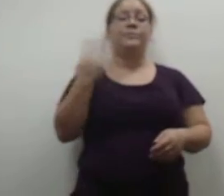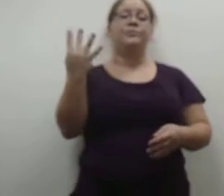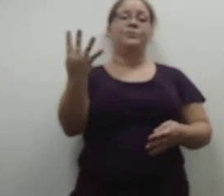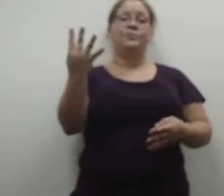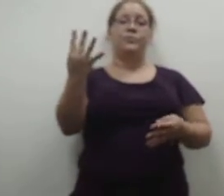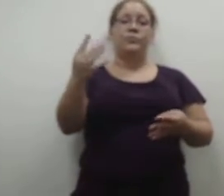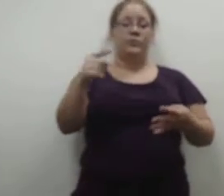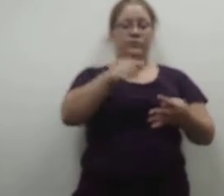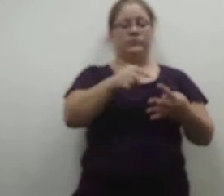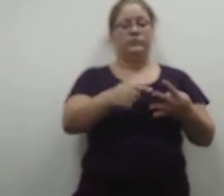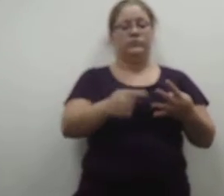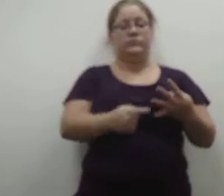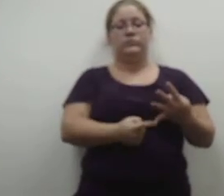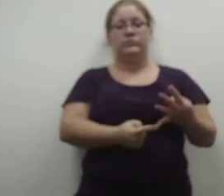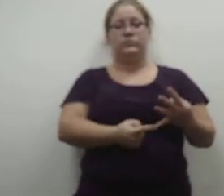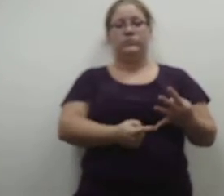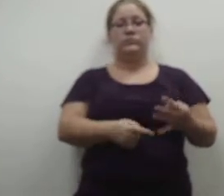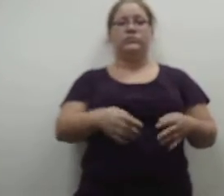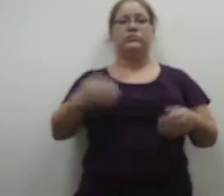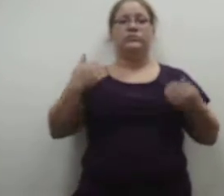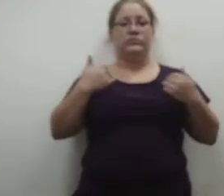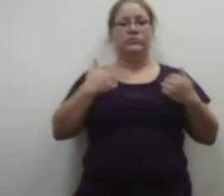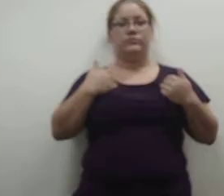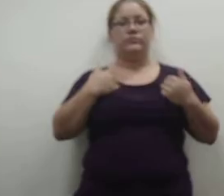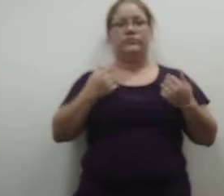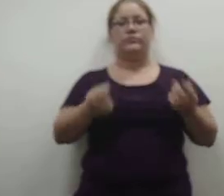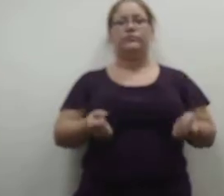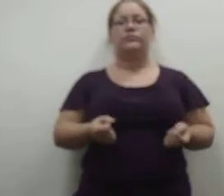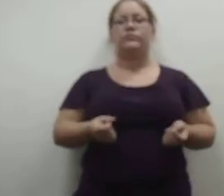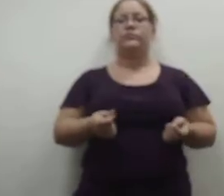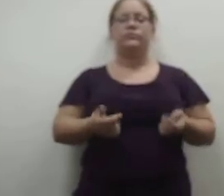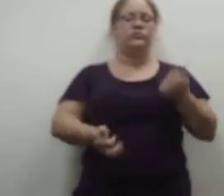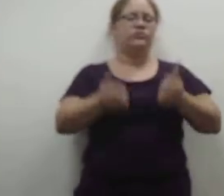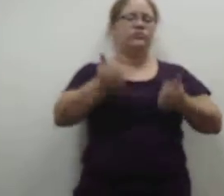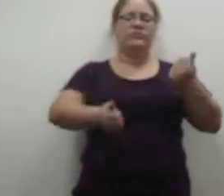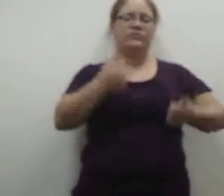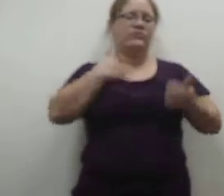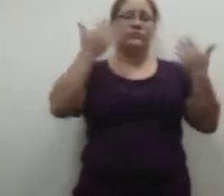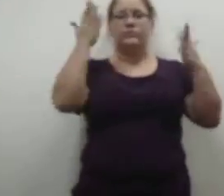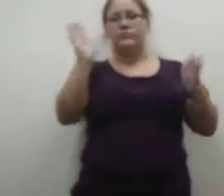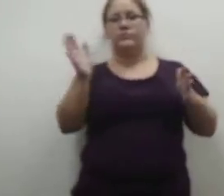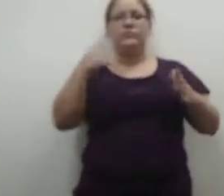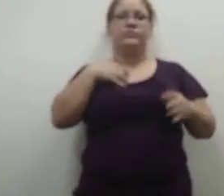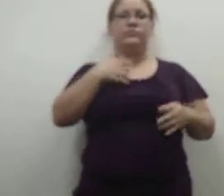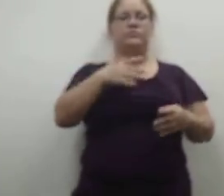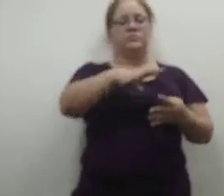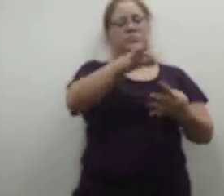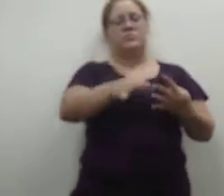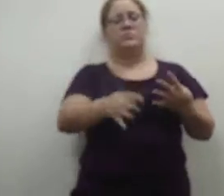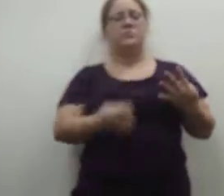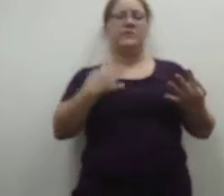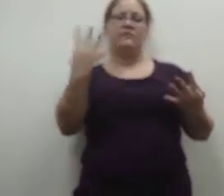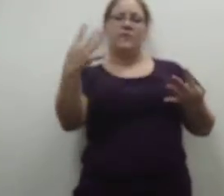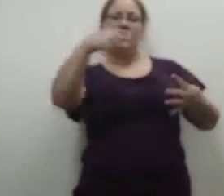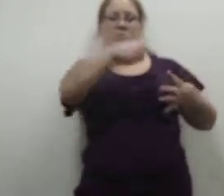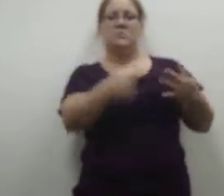by random, really. I just decide which ones I'm going to do at the beginning of that semester. And in the past I've